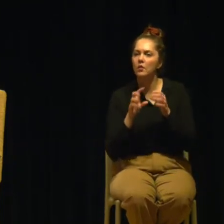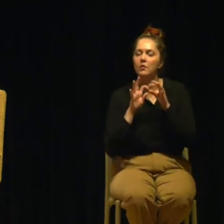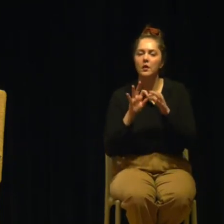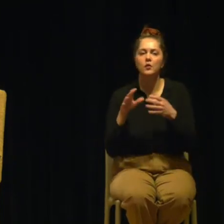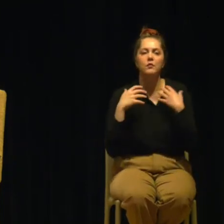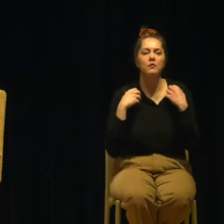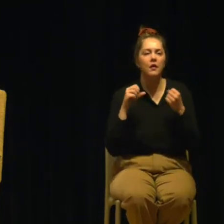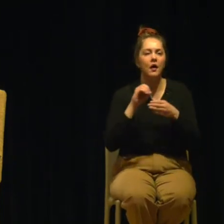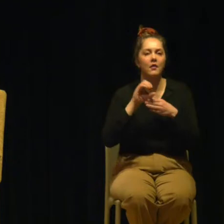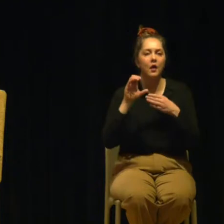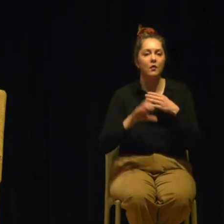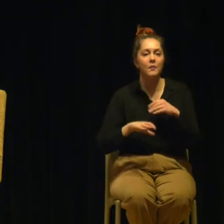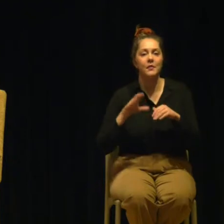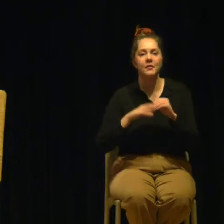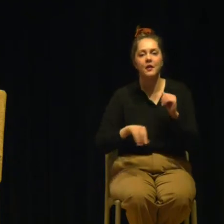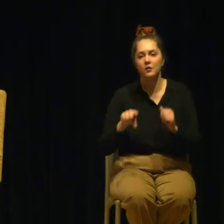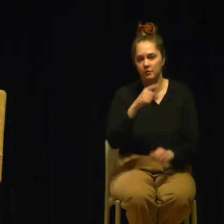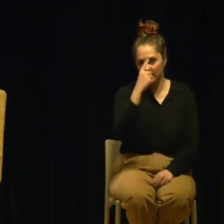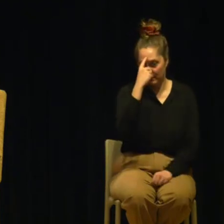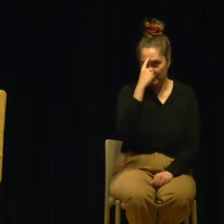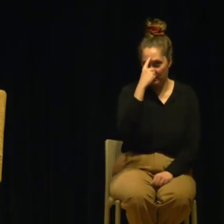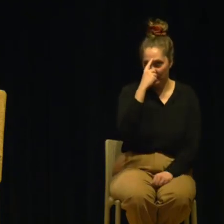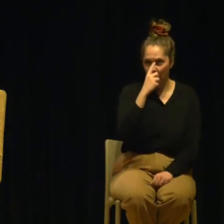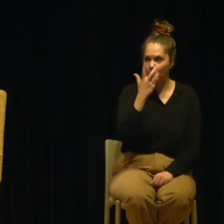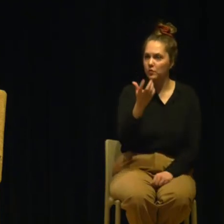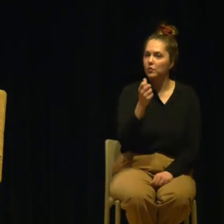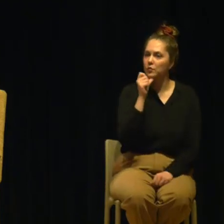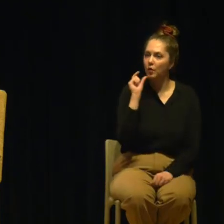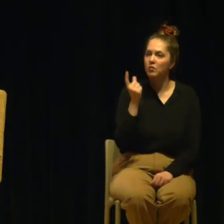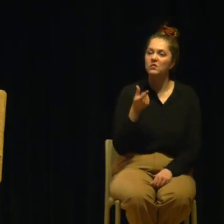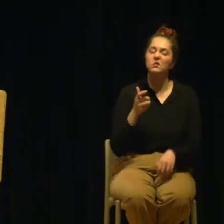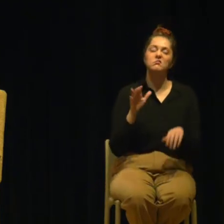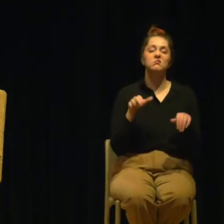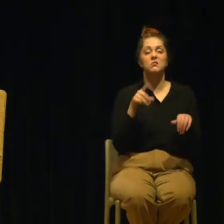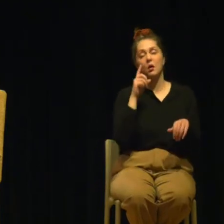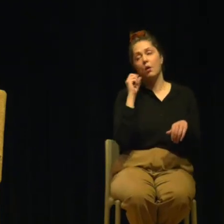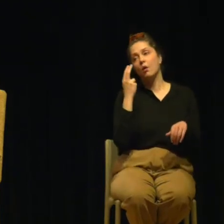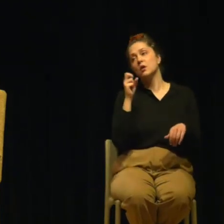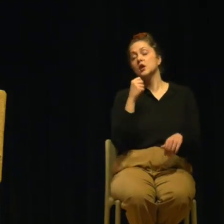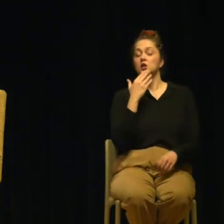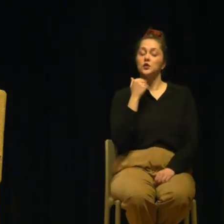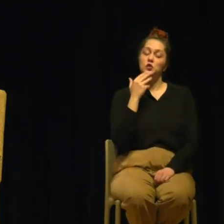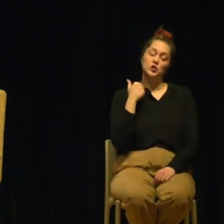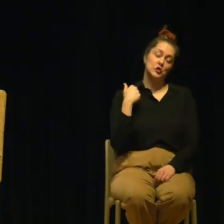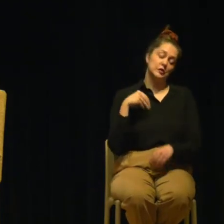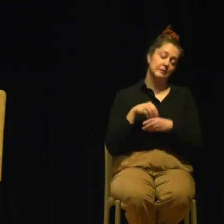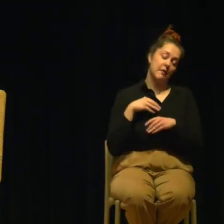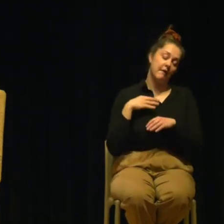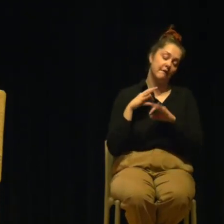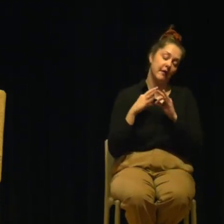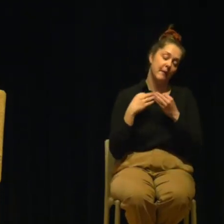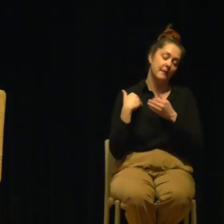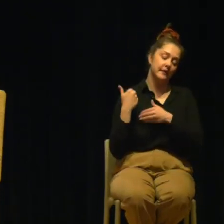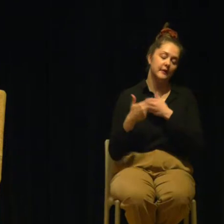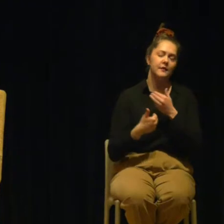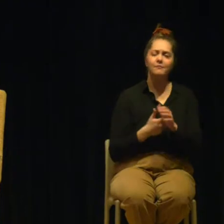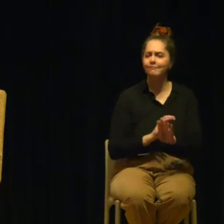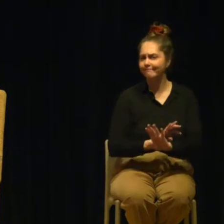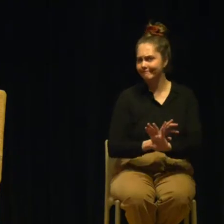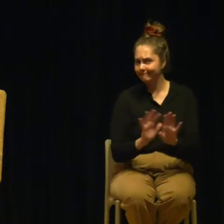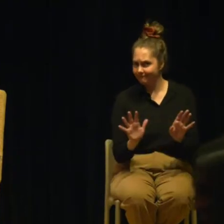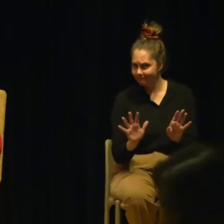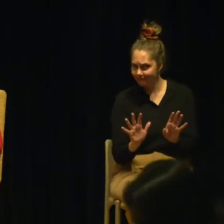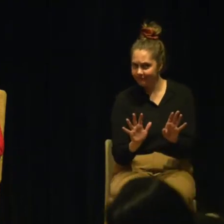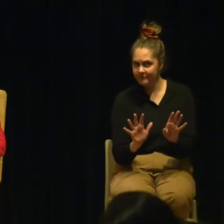health outcomes than you think. So don't just sit there and think, oh yeah, sugar runs in my family. Well, how about